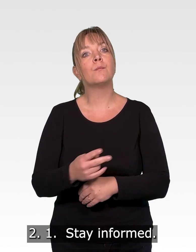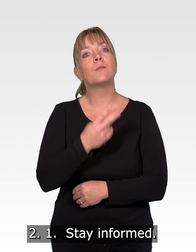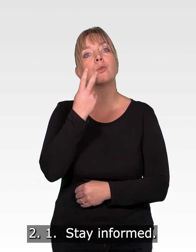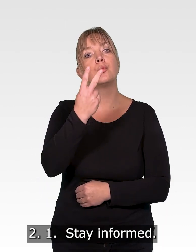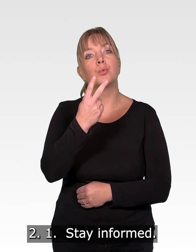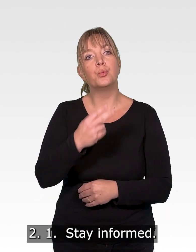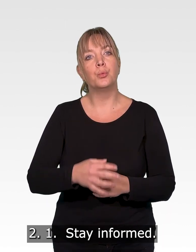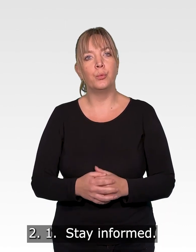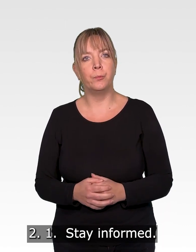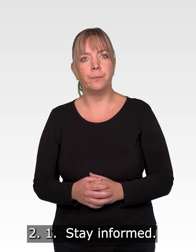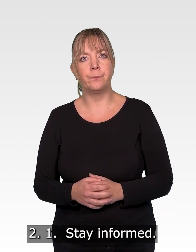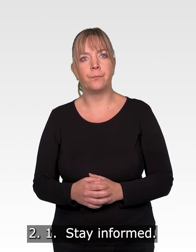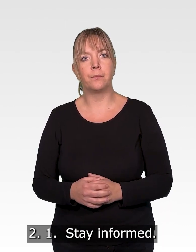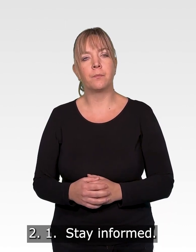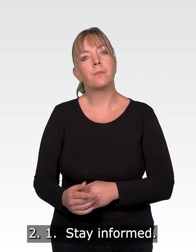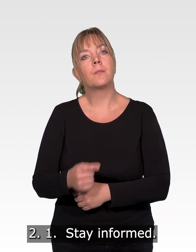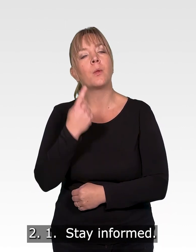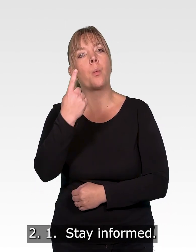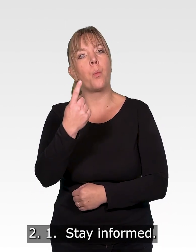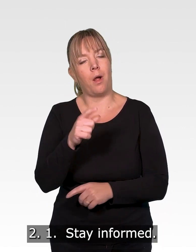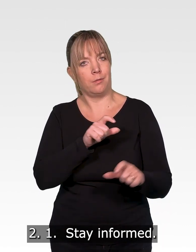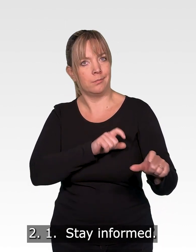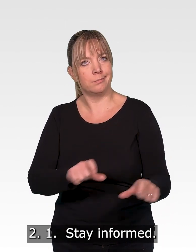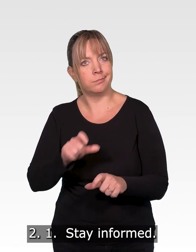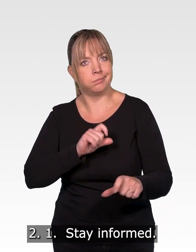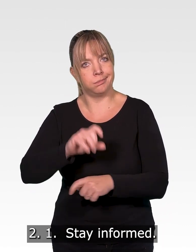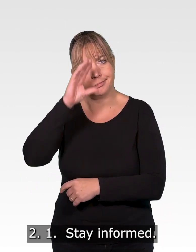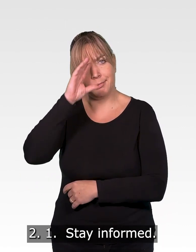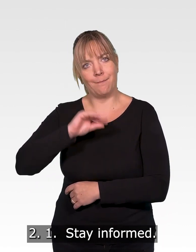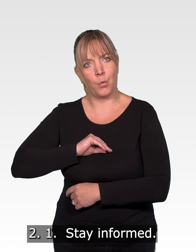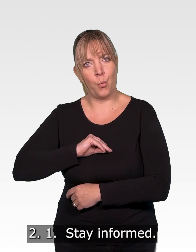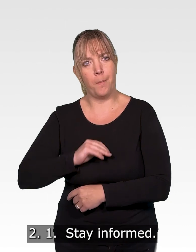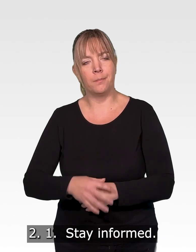2. 1. Stay informed.